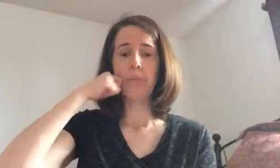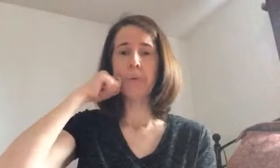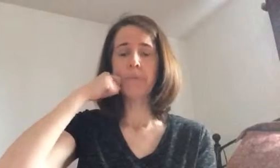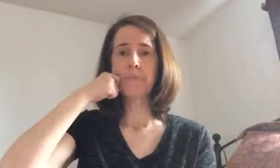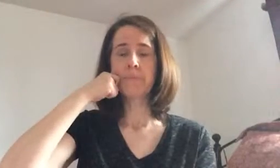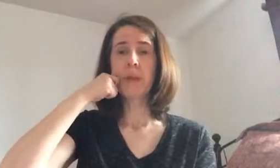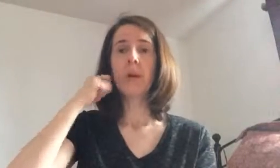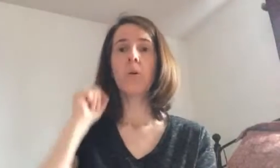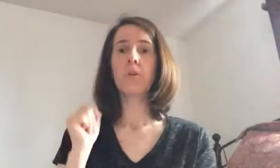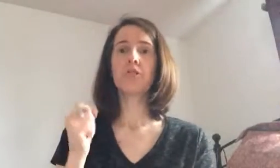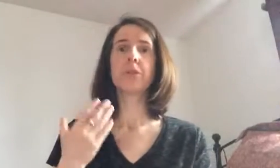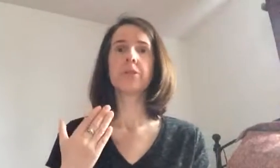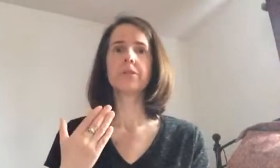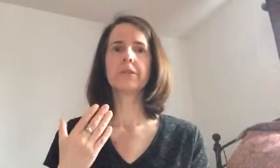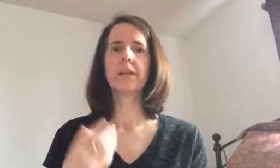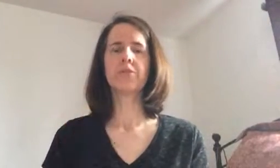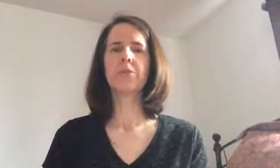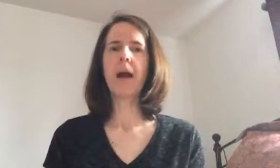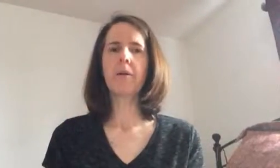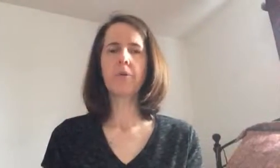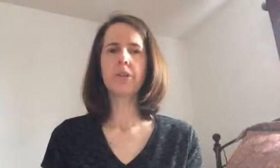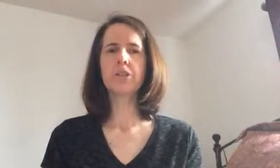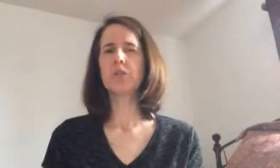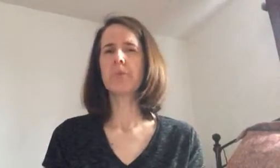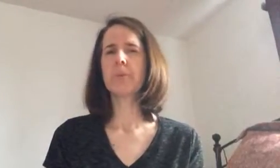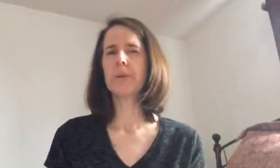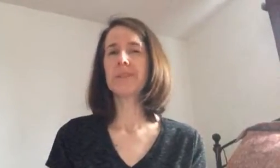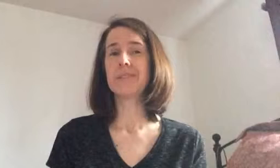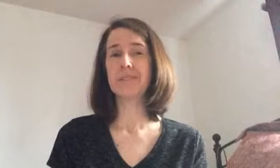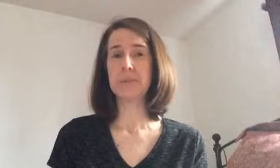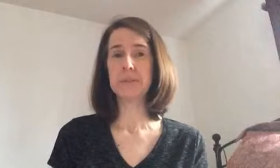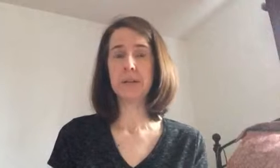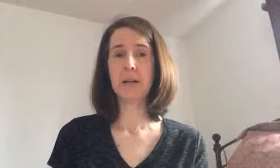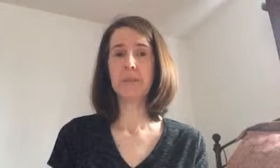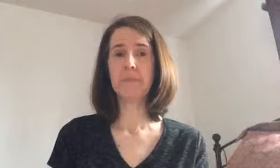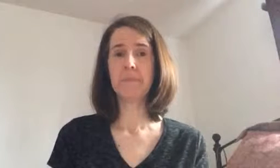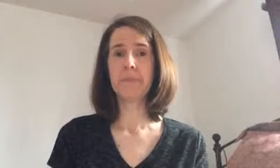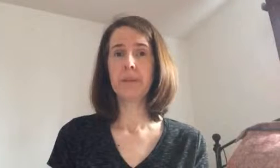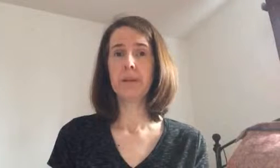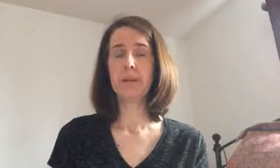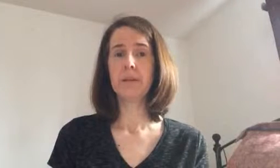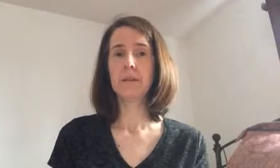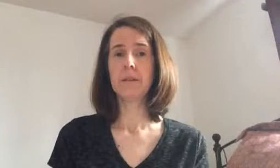apple. Orange we learned. Can you do orange? Do you remember? It's the same as the color.